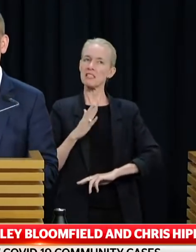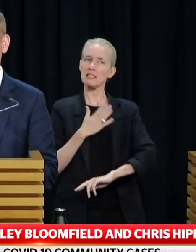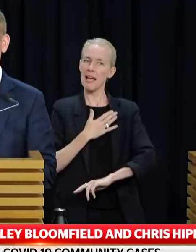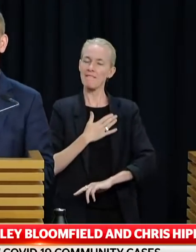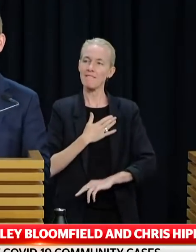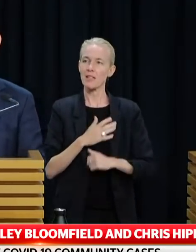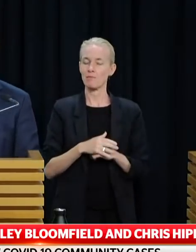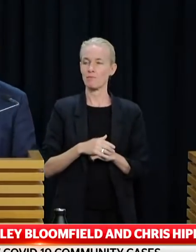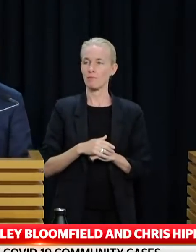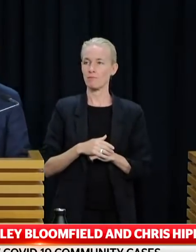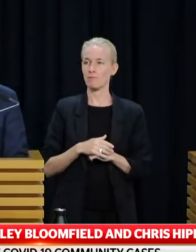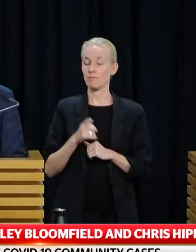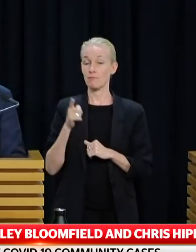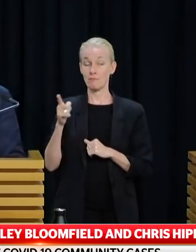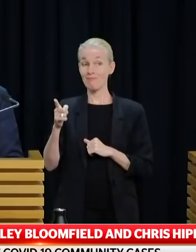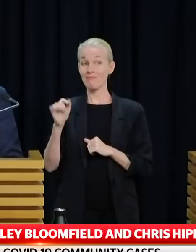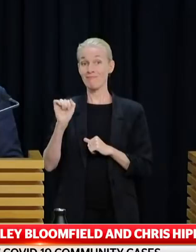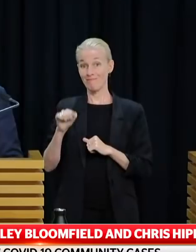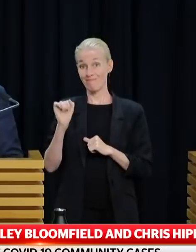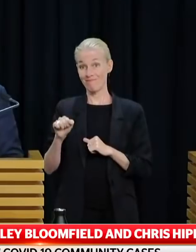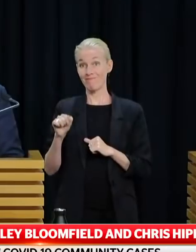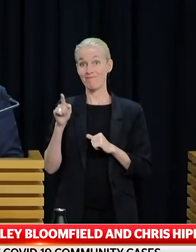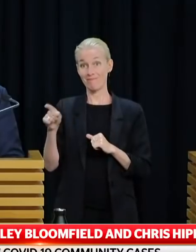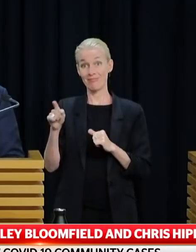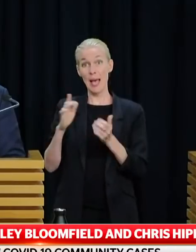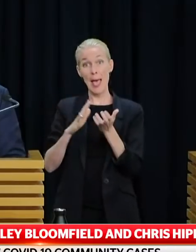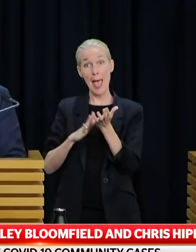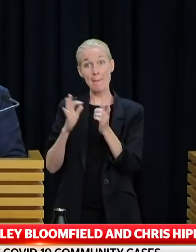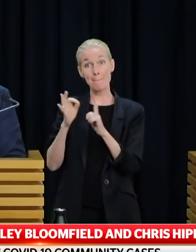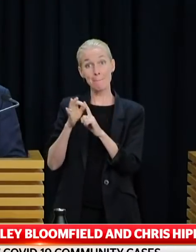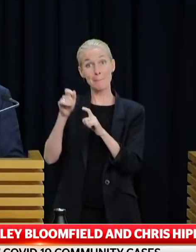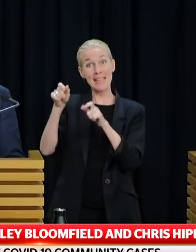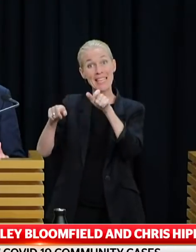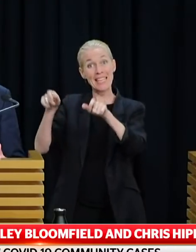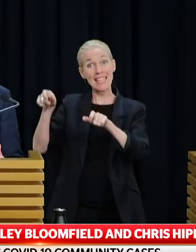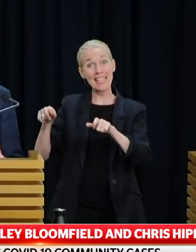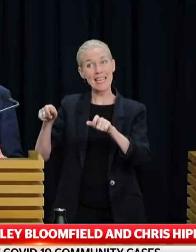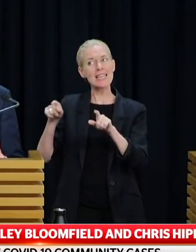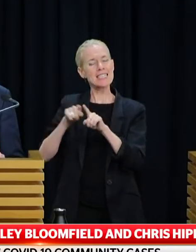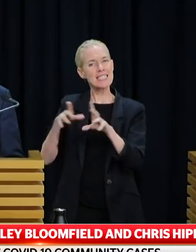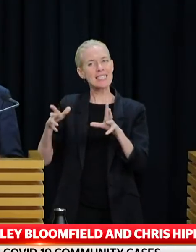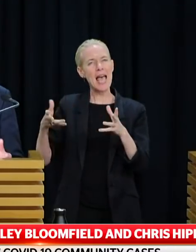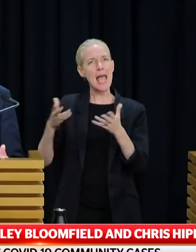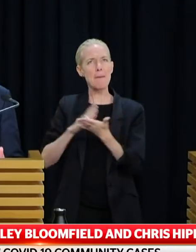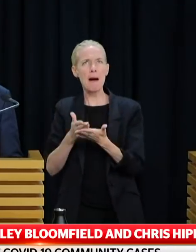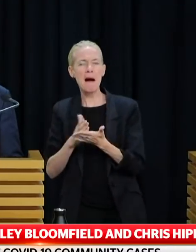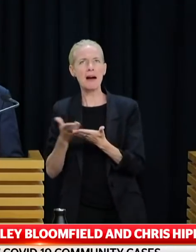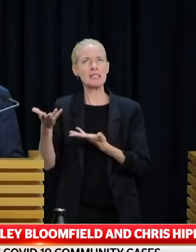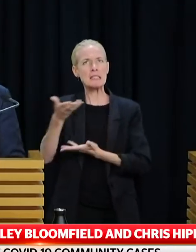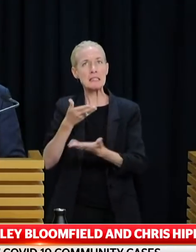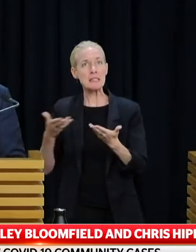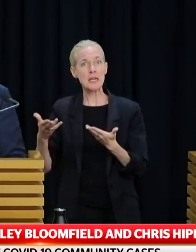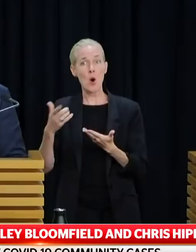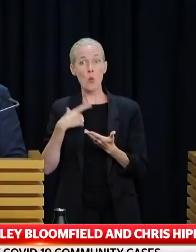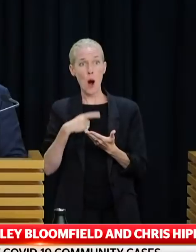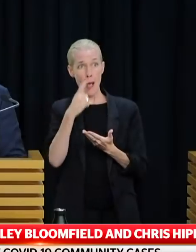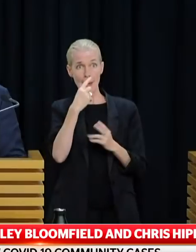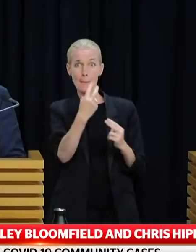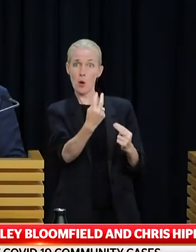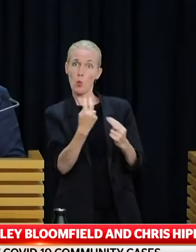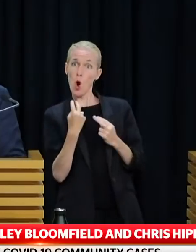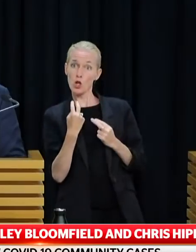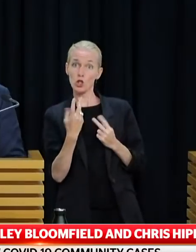as well, in terms of ministers and members of parliament, because we're aware of the important role that we have as role models out there, and our willingness